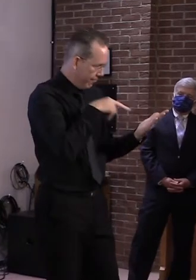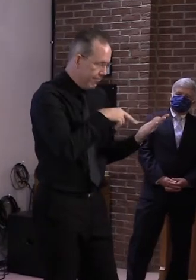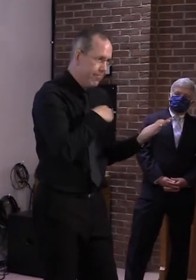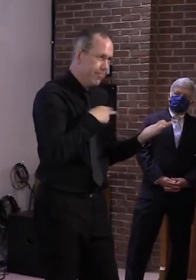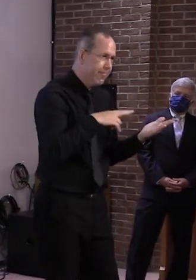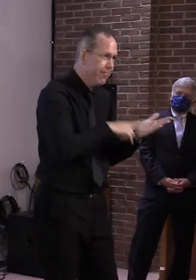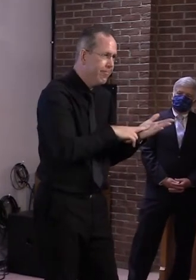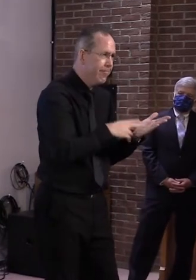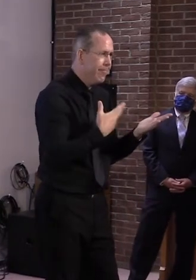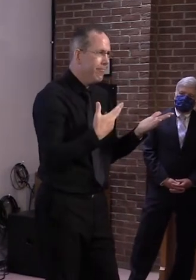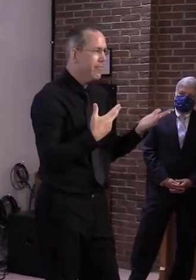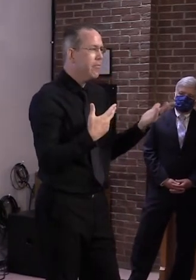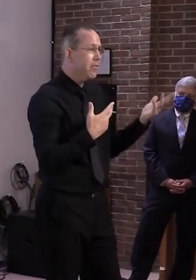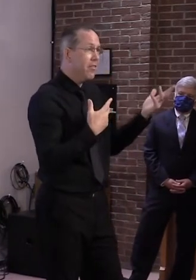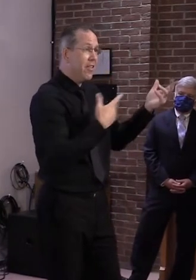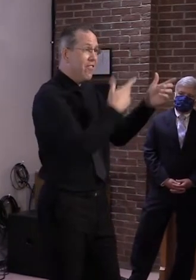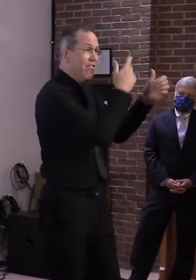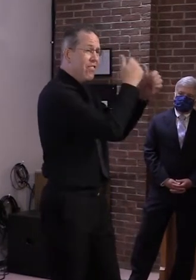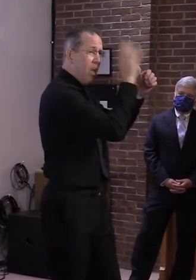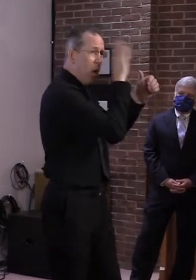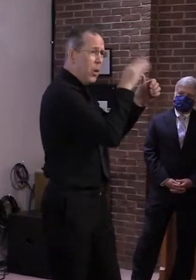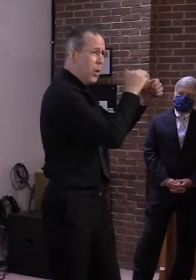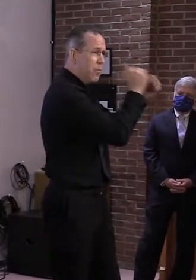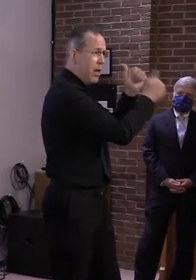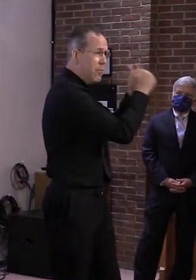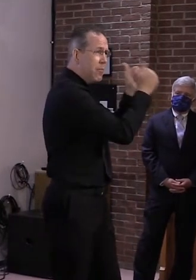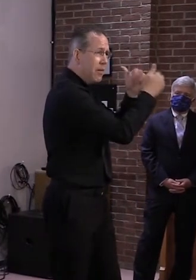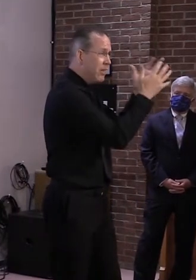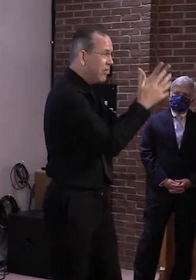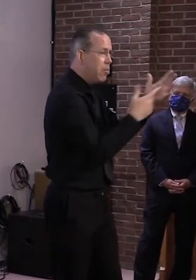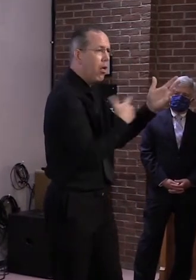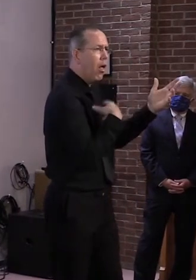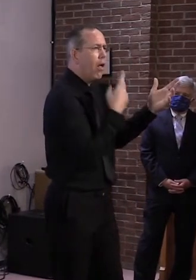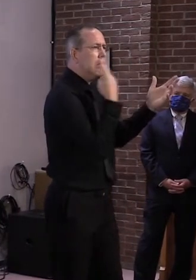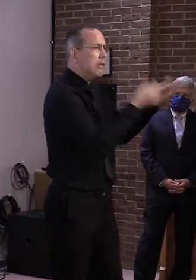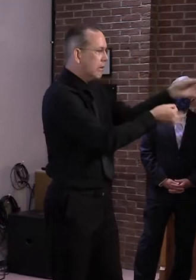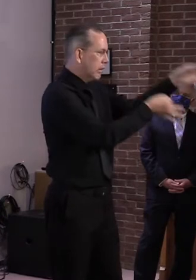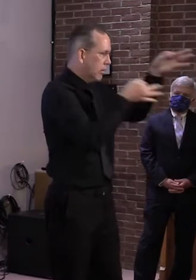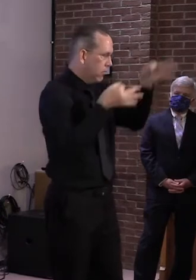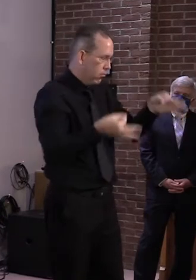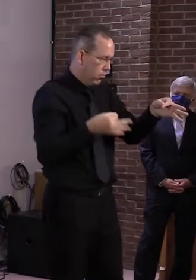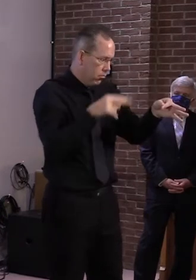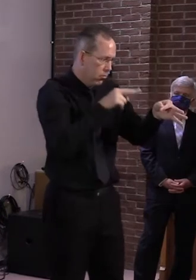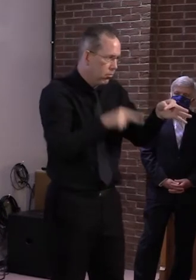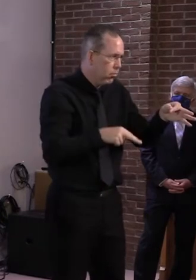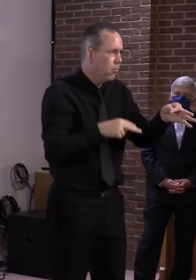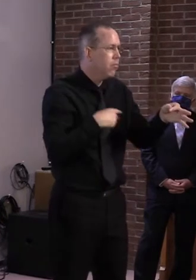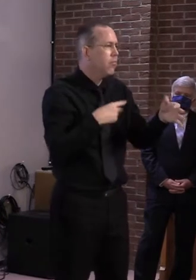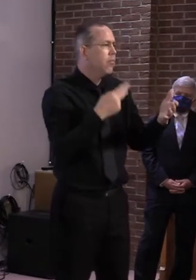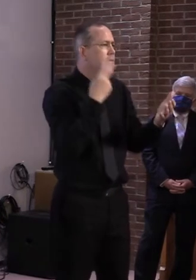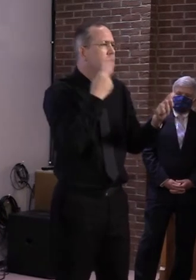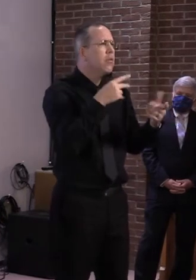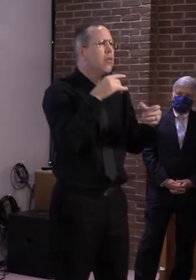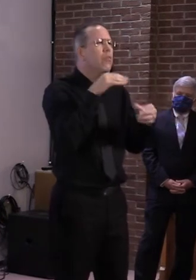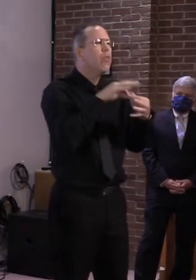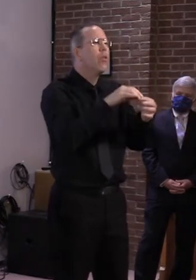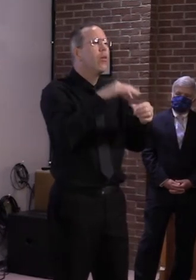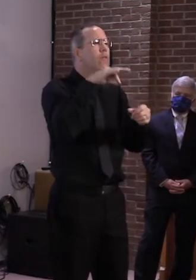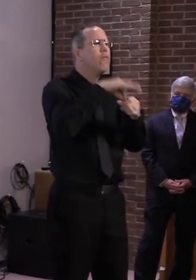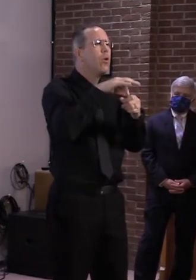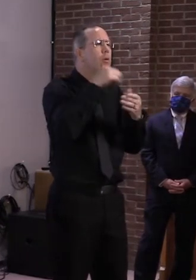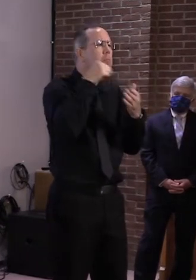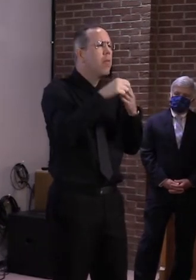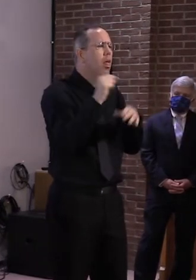I think that voting by mail is safe. I think people should do that if they can.